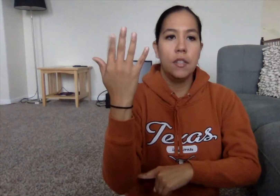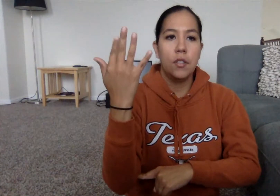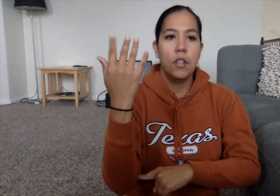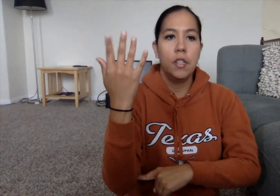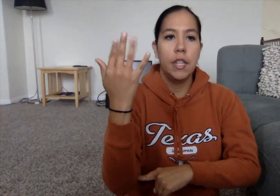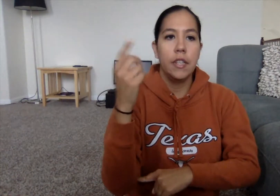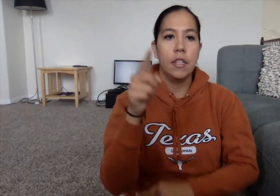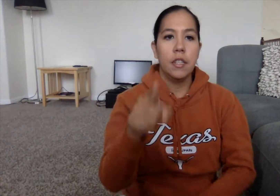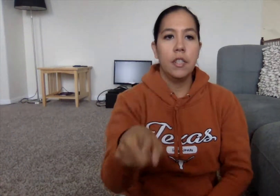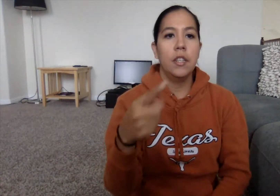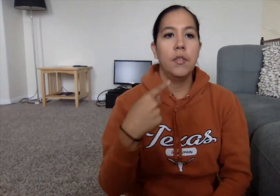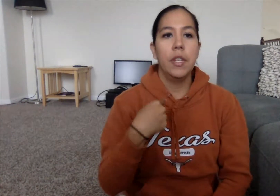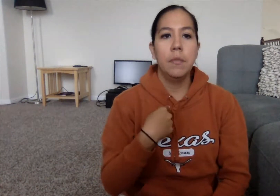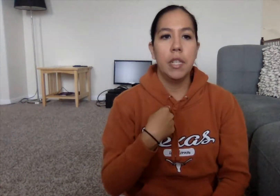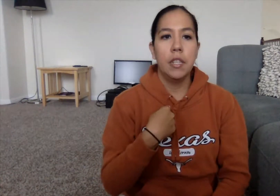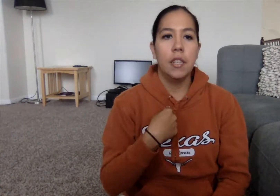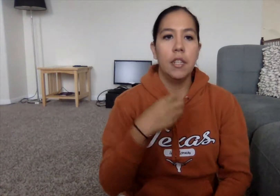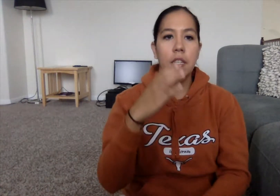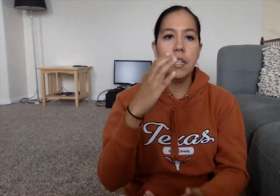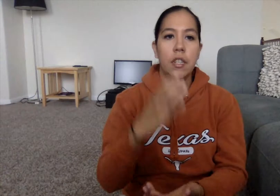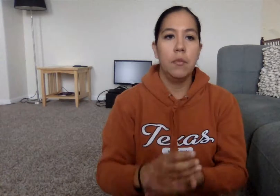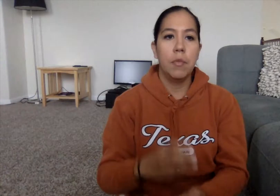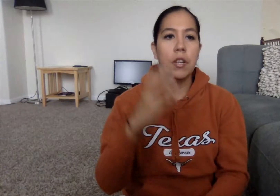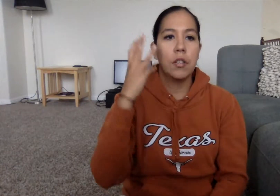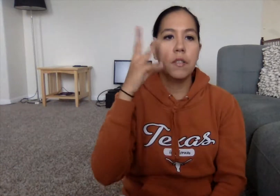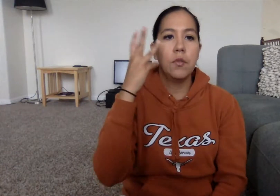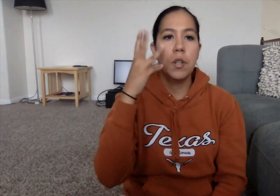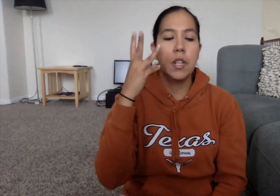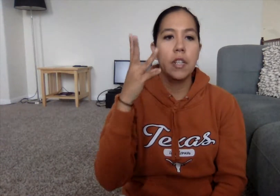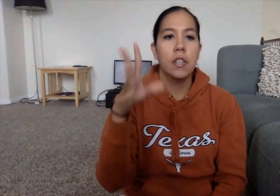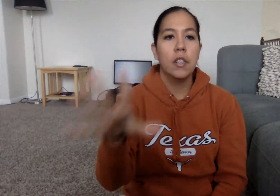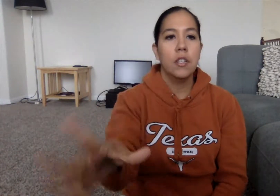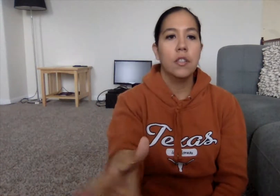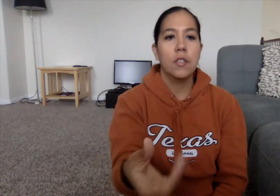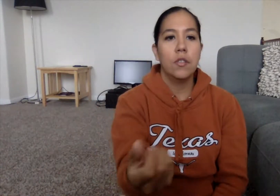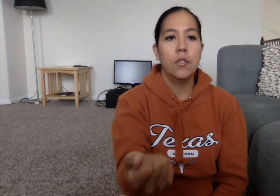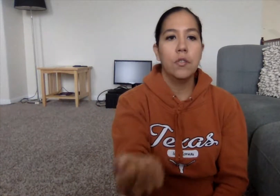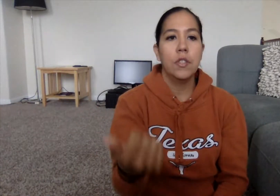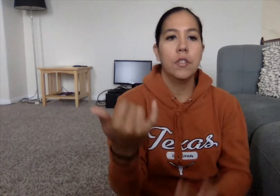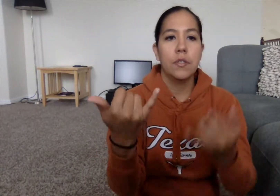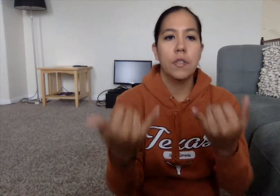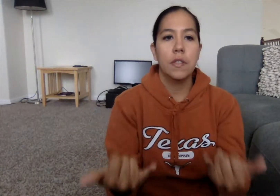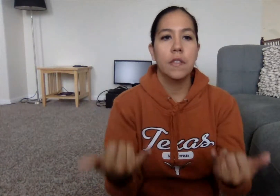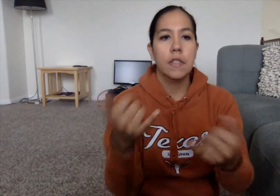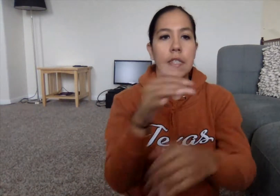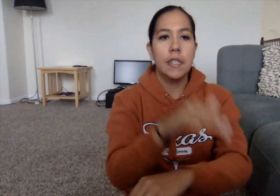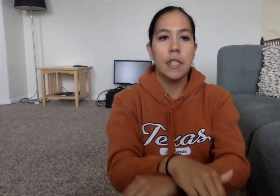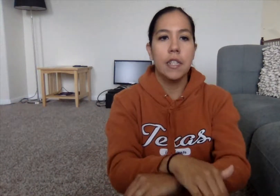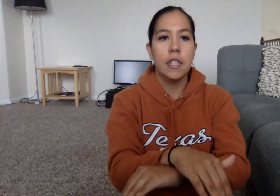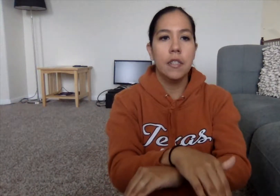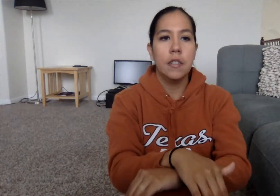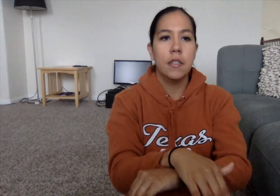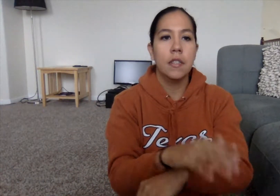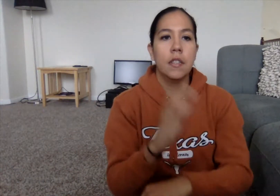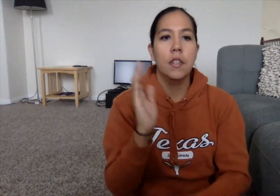candle light, you and me, and a bottle of wine to hold you tonight.